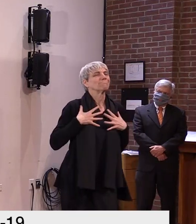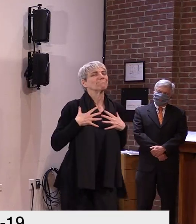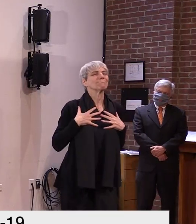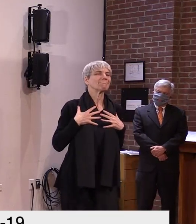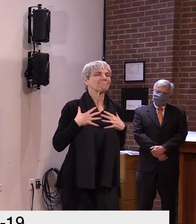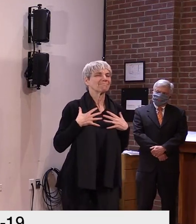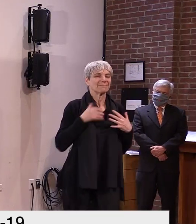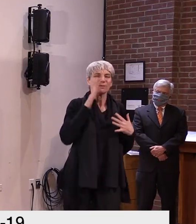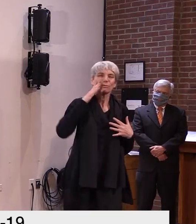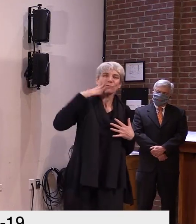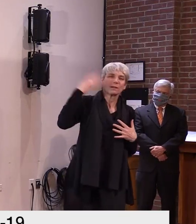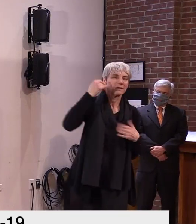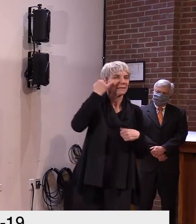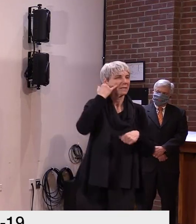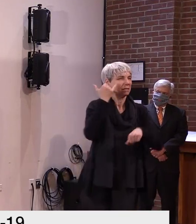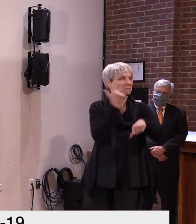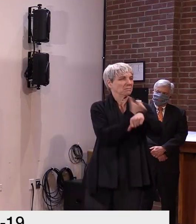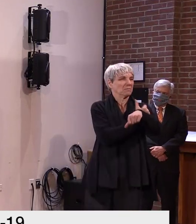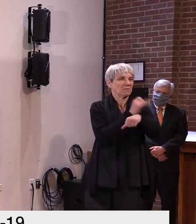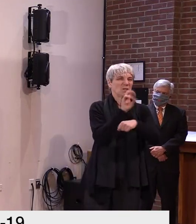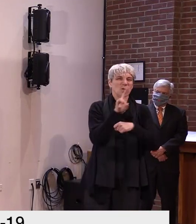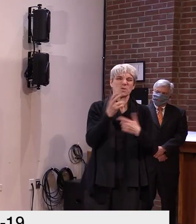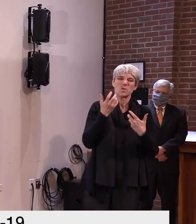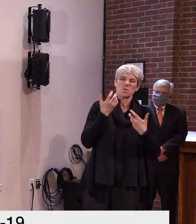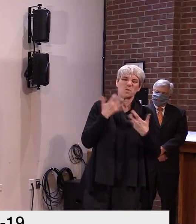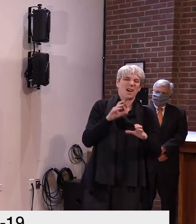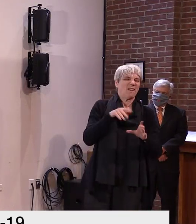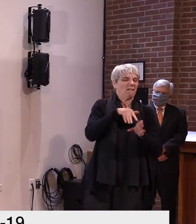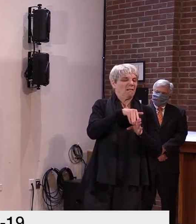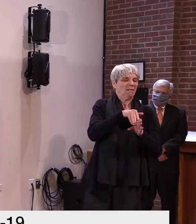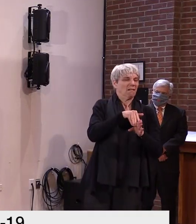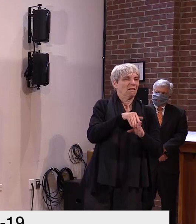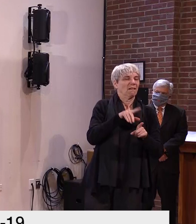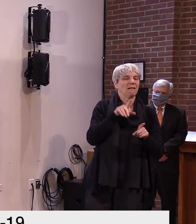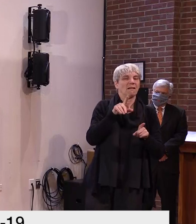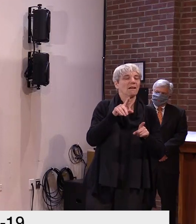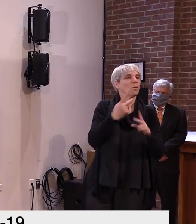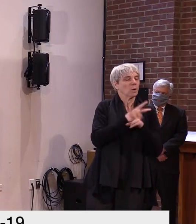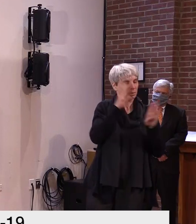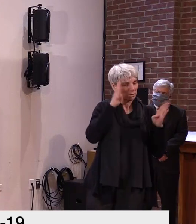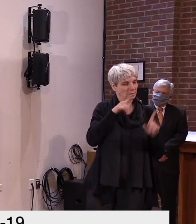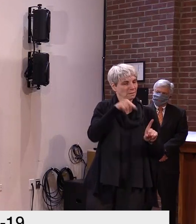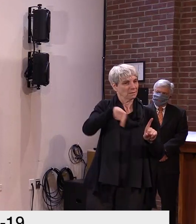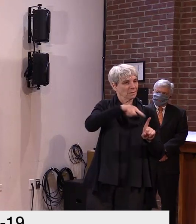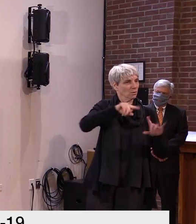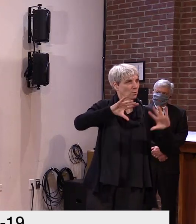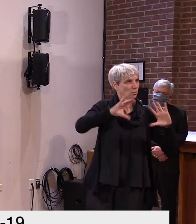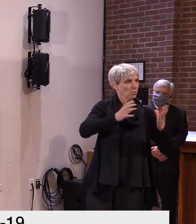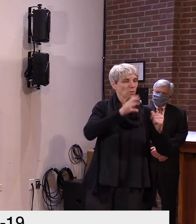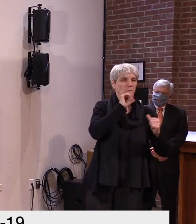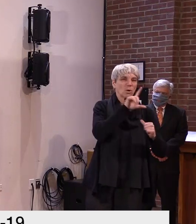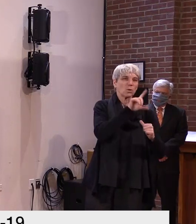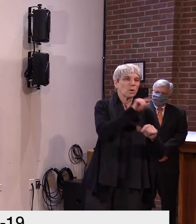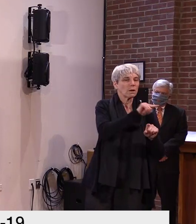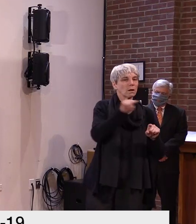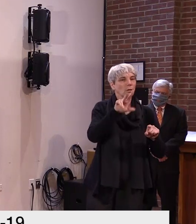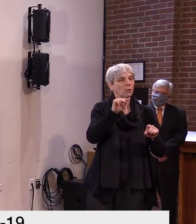fence, especially in that cohort that Commissioner Pichek talked about, 20s and